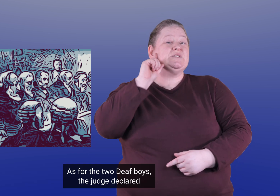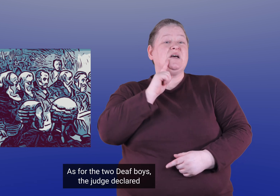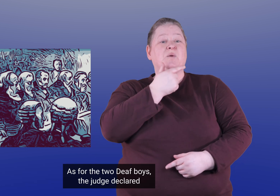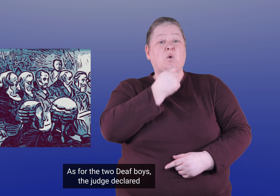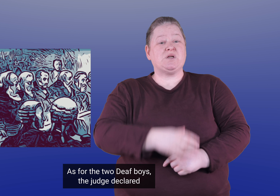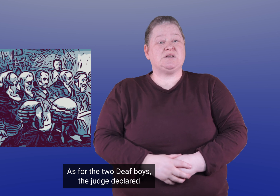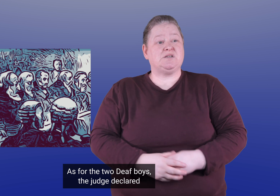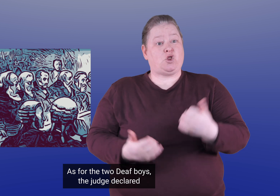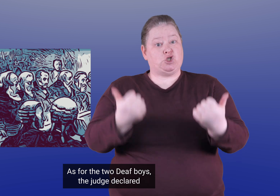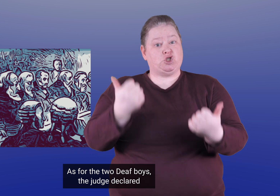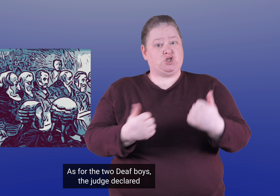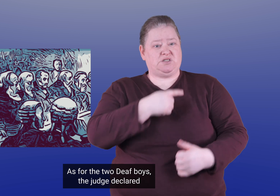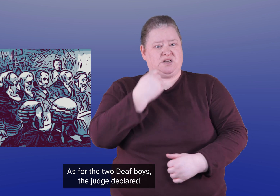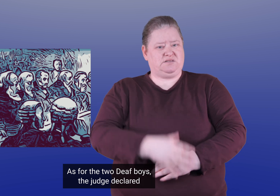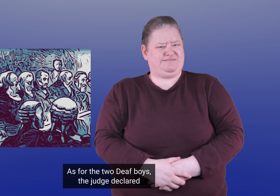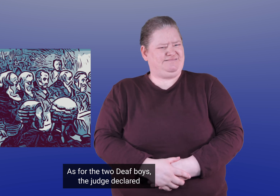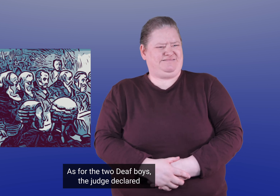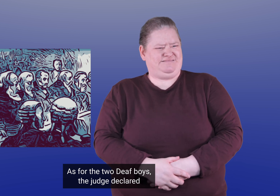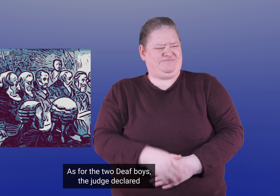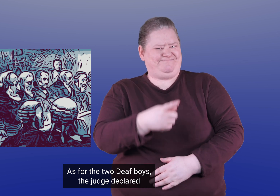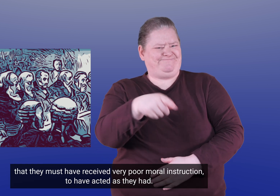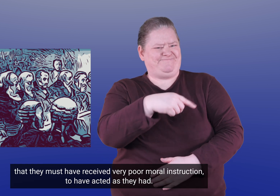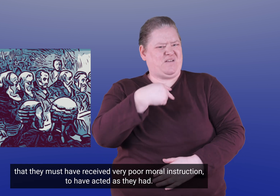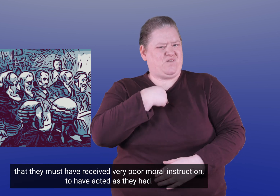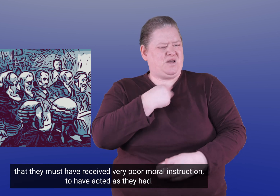As for the two deaf boys, the judge declared that they must have